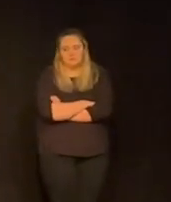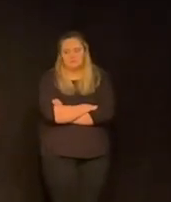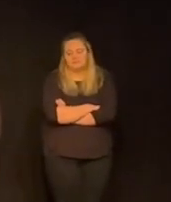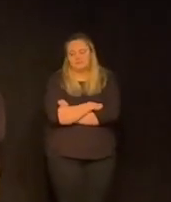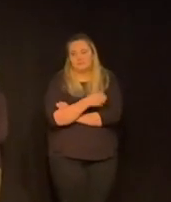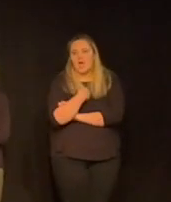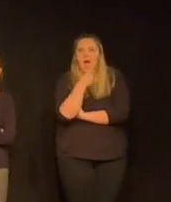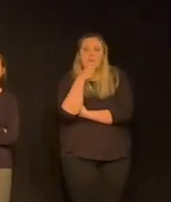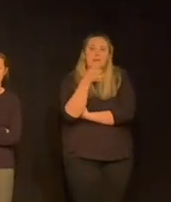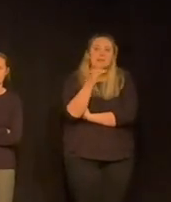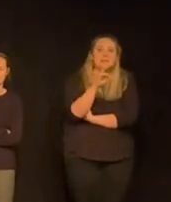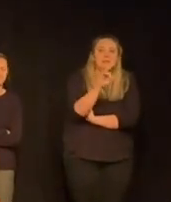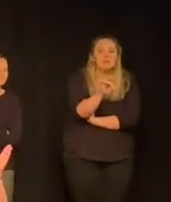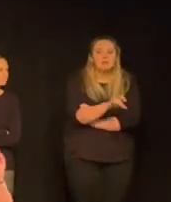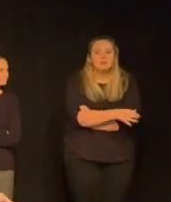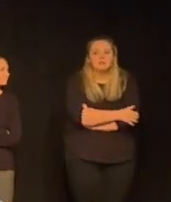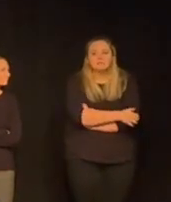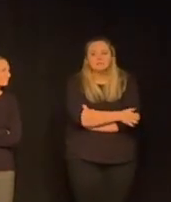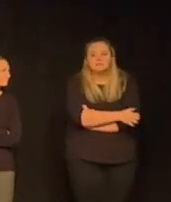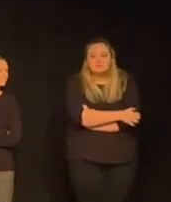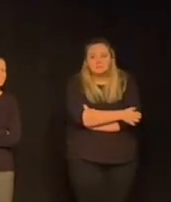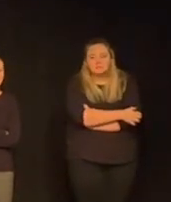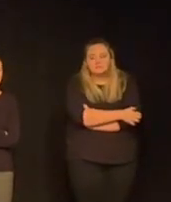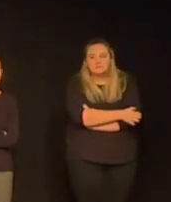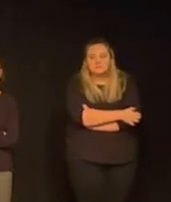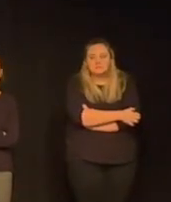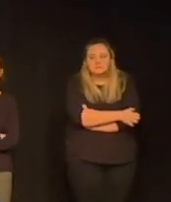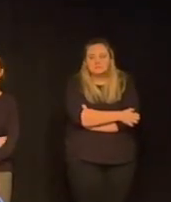I'm 18. Hey, 21. Here we go.